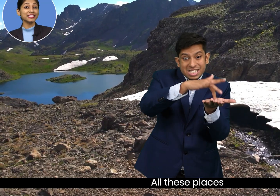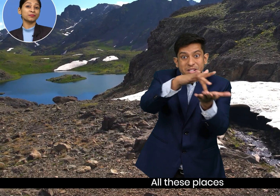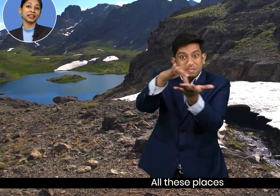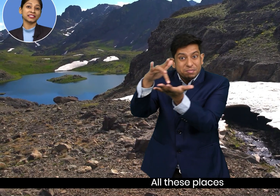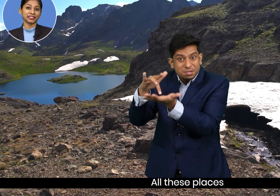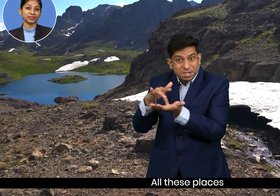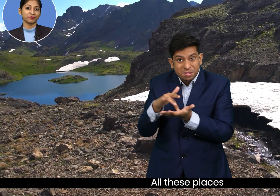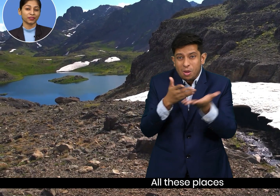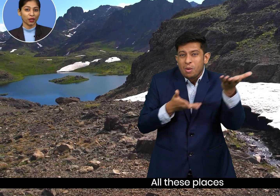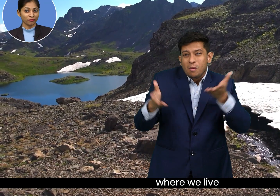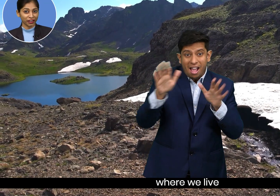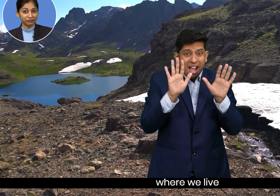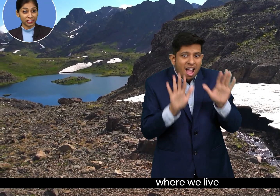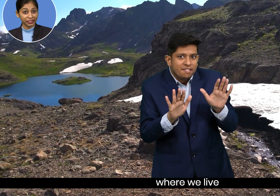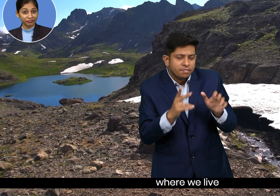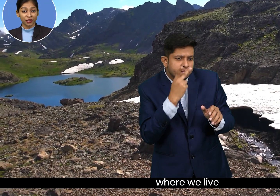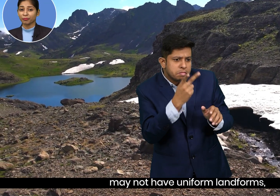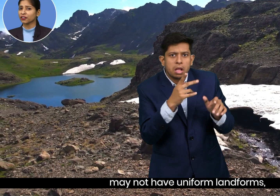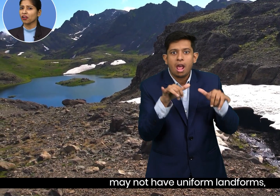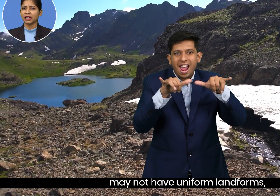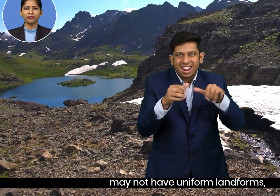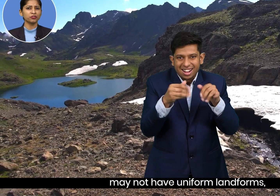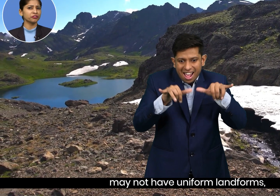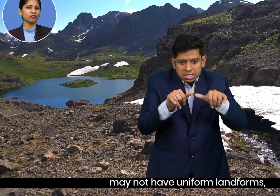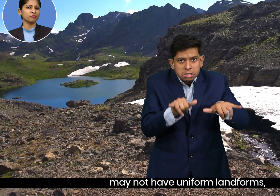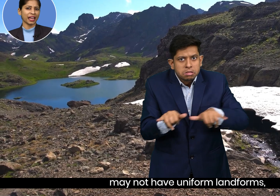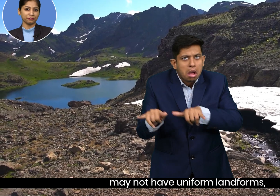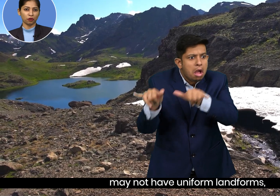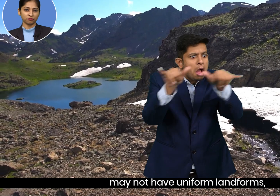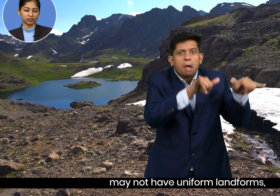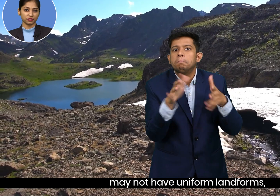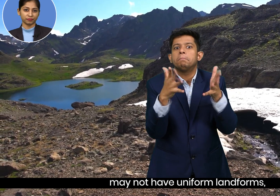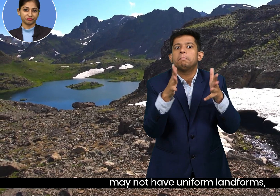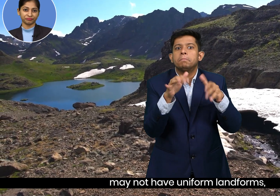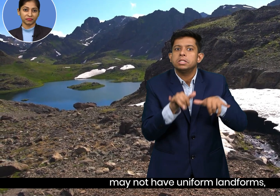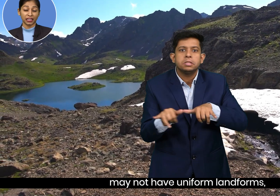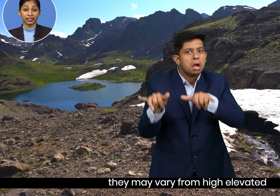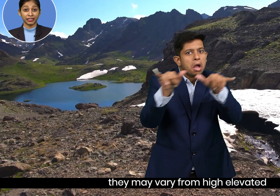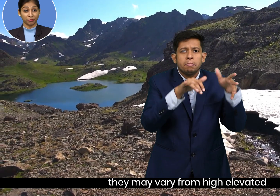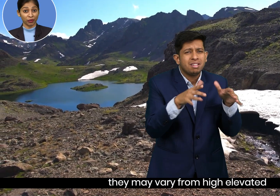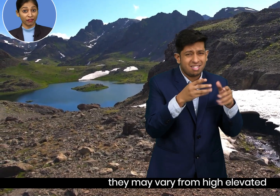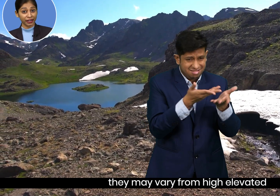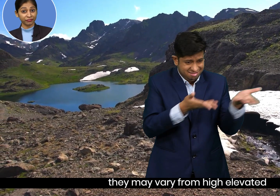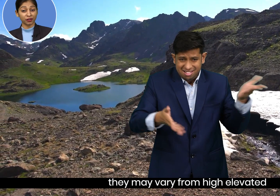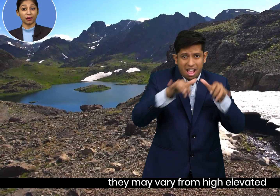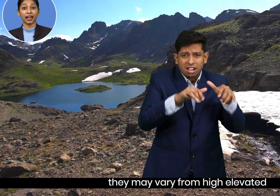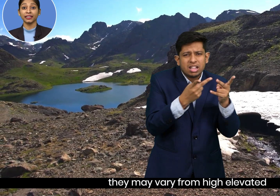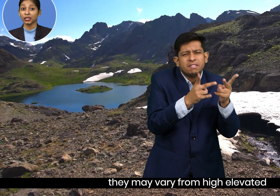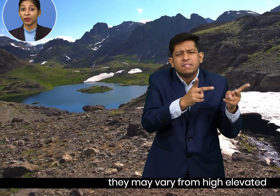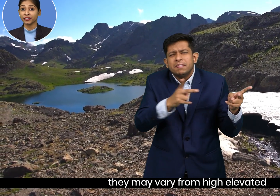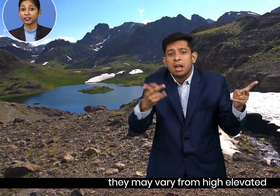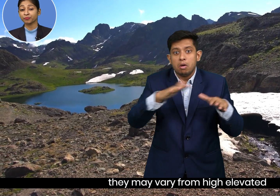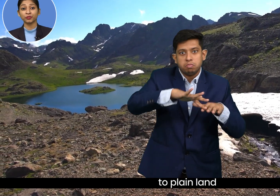All these places where we live may not have uniform landforms. They may vary from